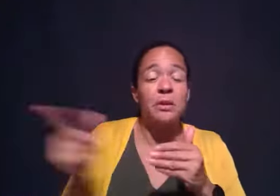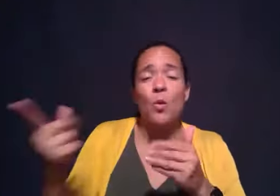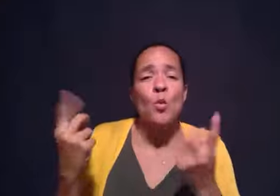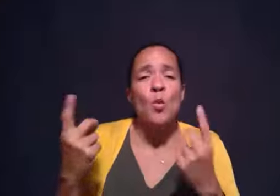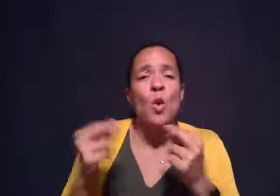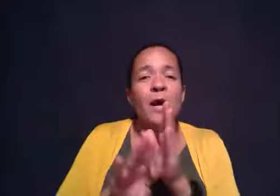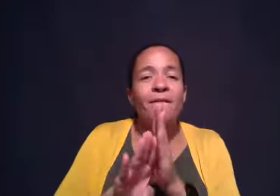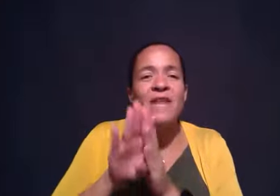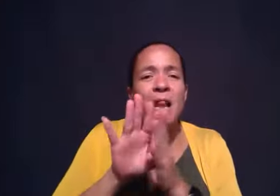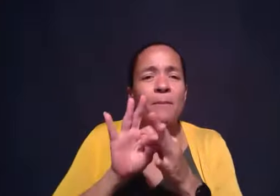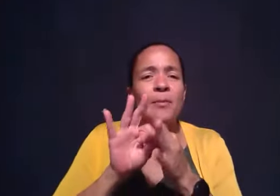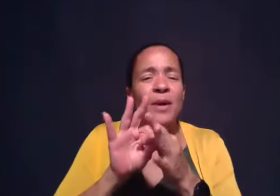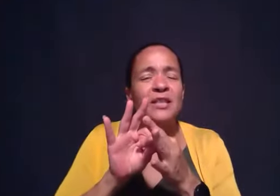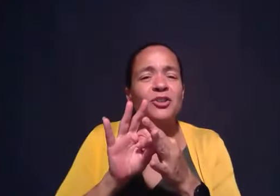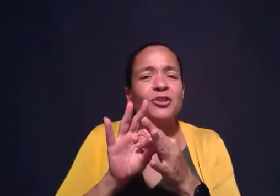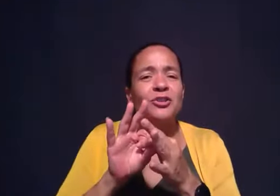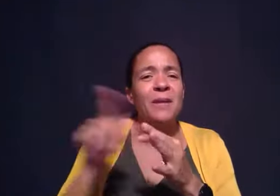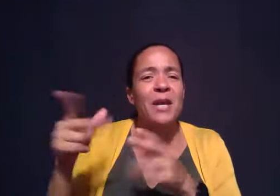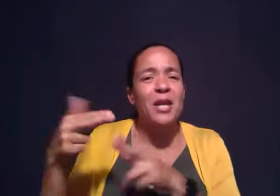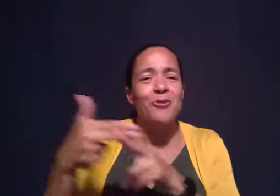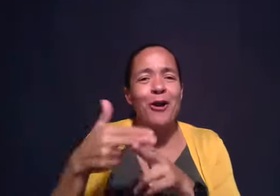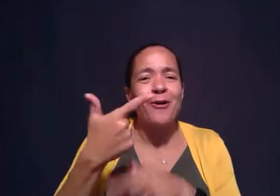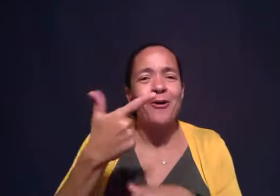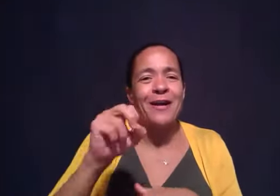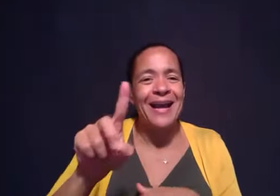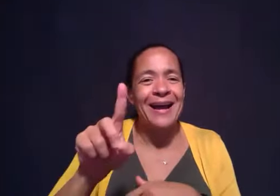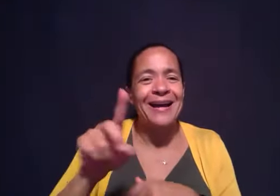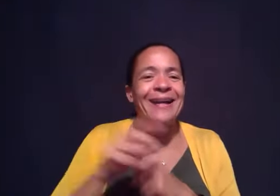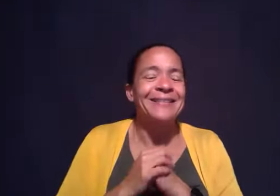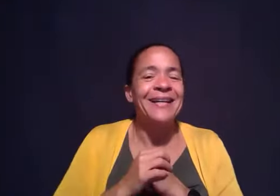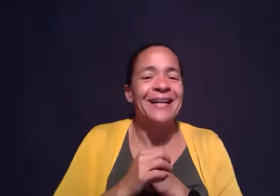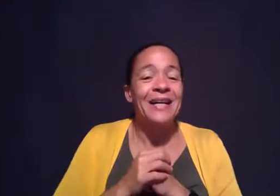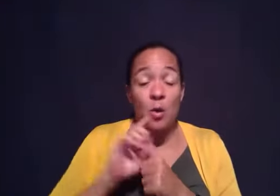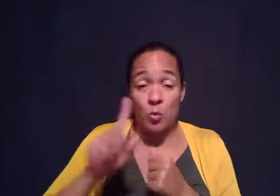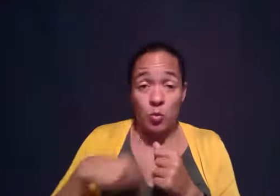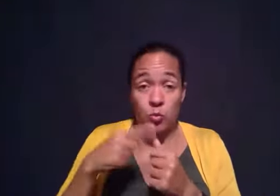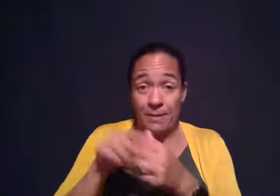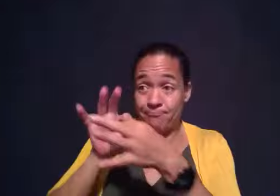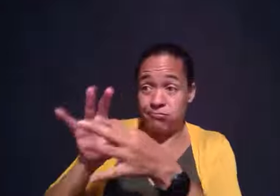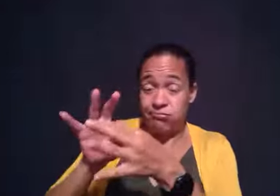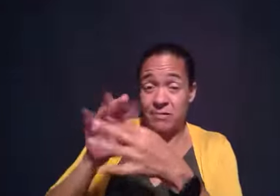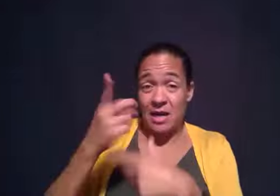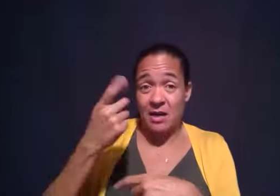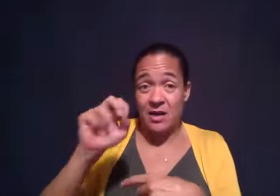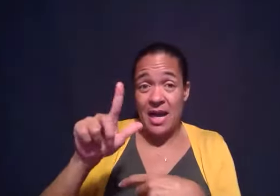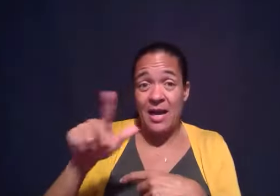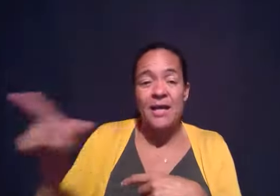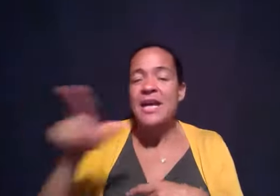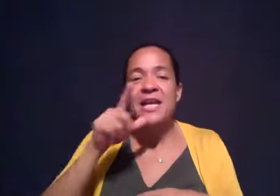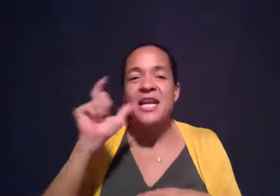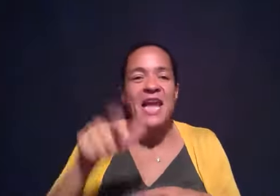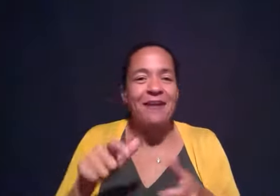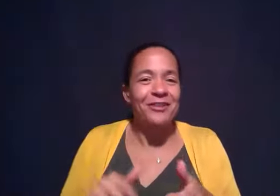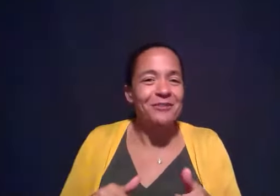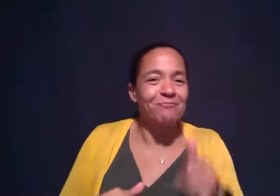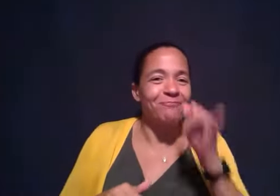that he called God. And he said once he got that relationship with God, he didn't have to pick up that first drink, and he hadn't been thirsty in